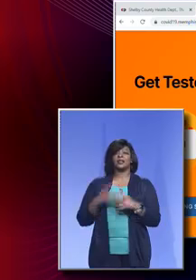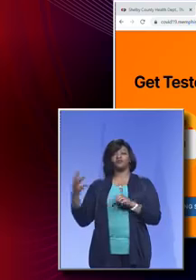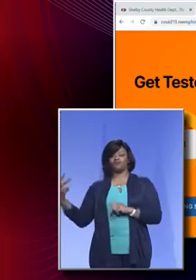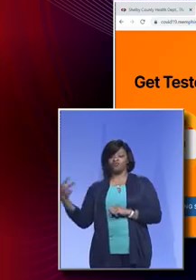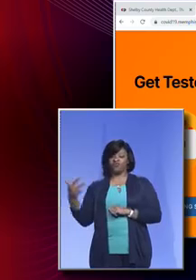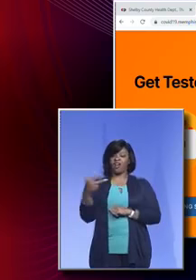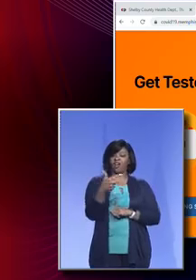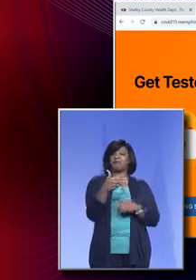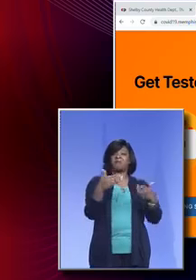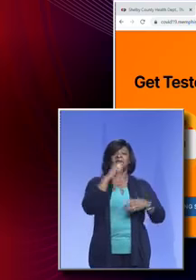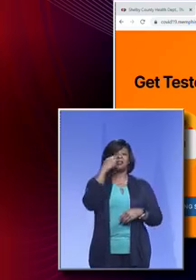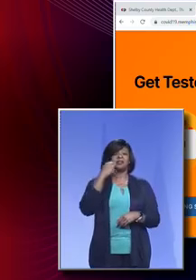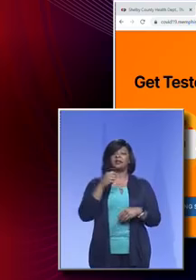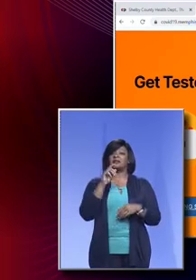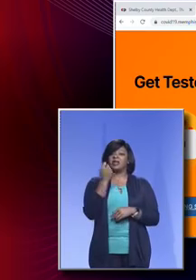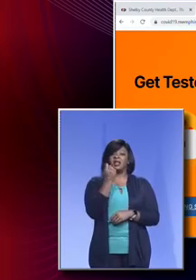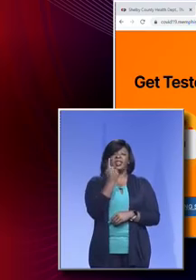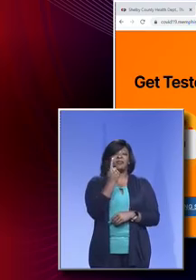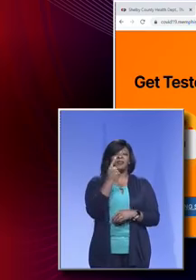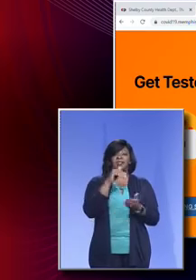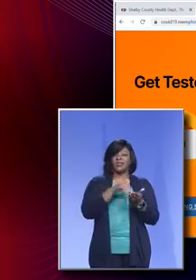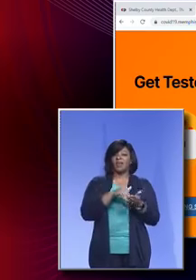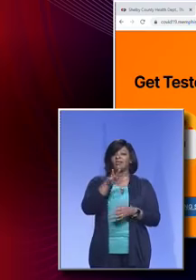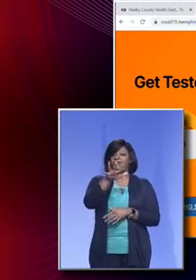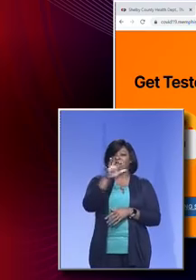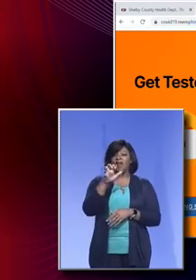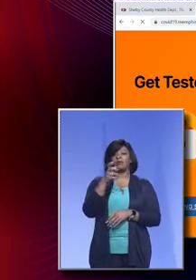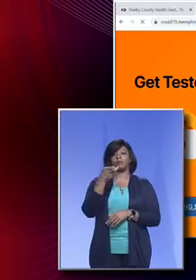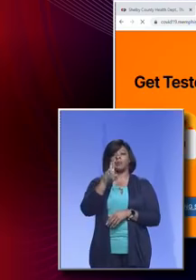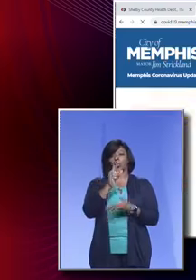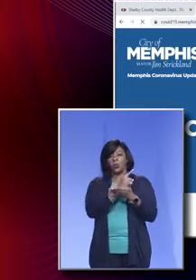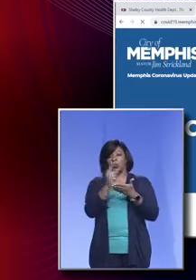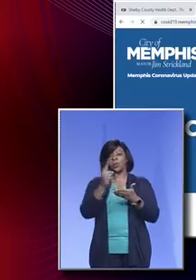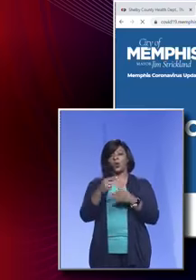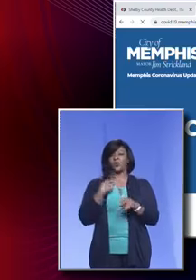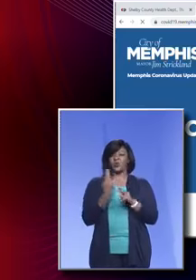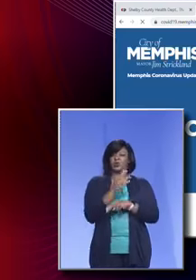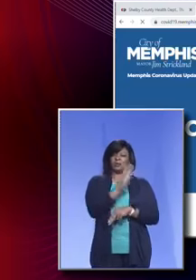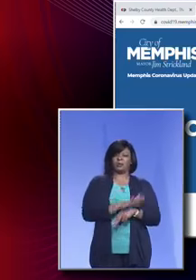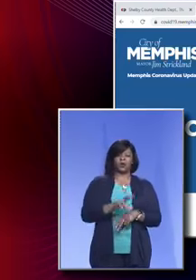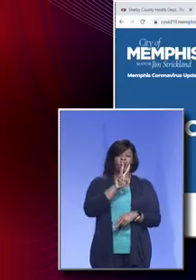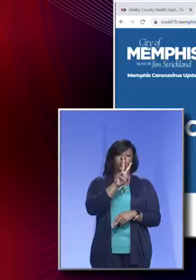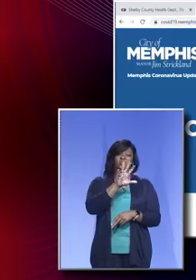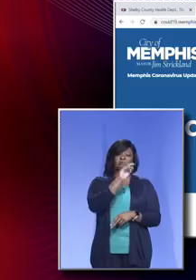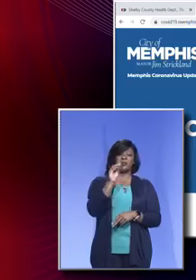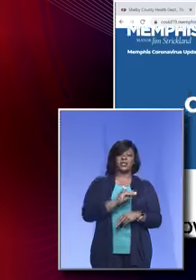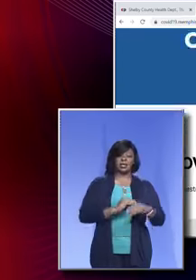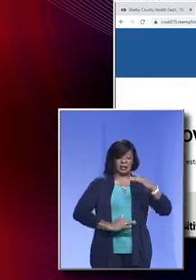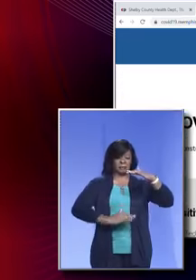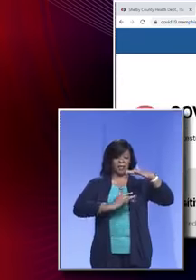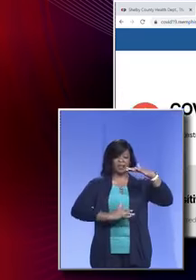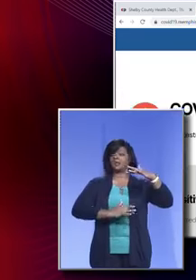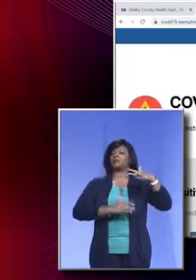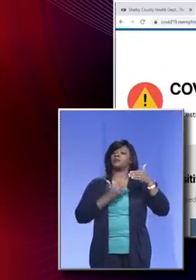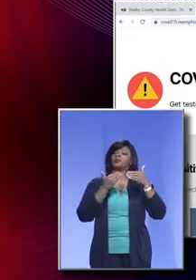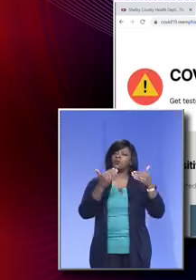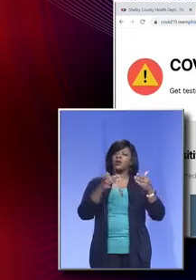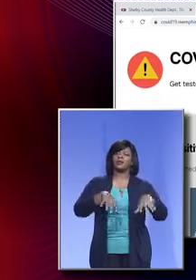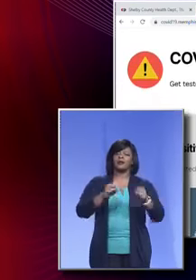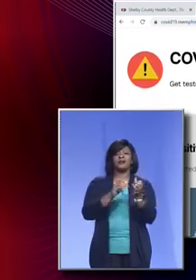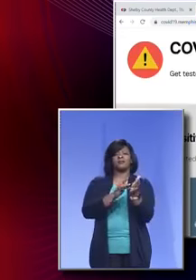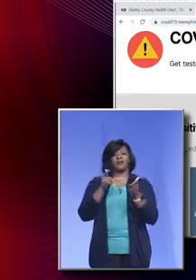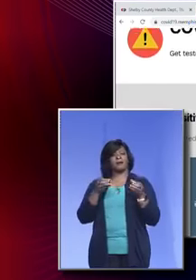up and get tested. We can do about 11,500 tests per week. We're only using about 25% of that capacity, so please take